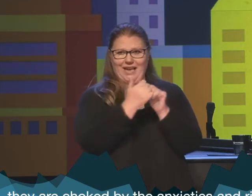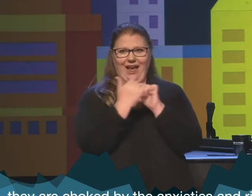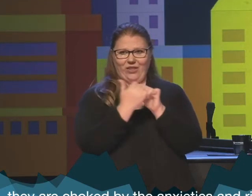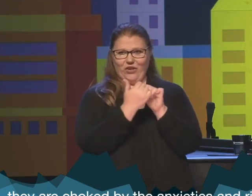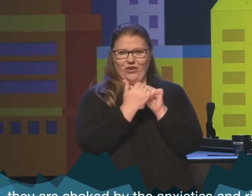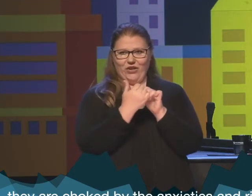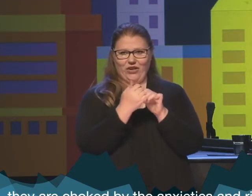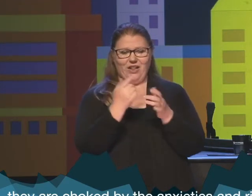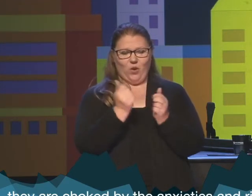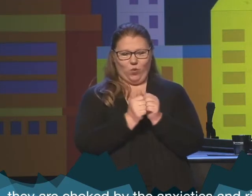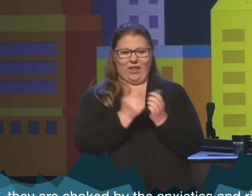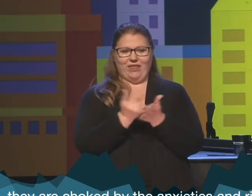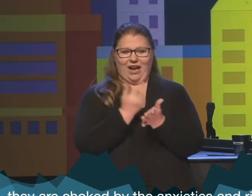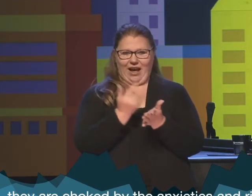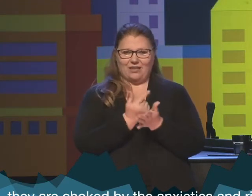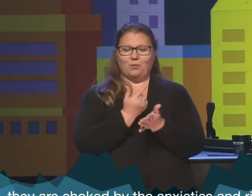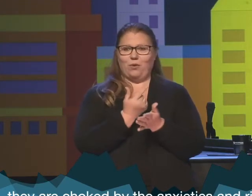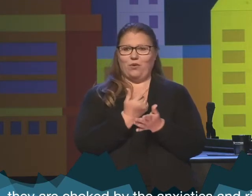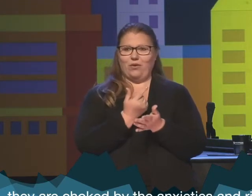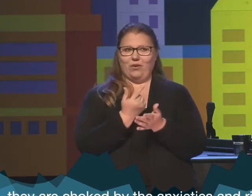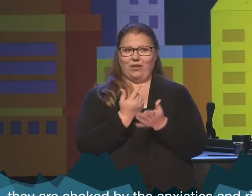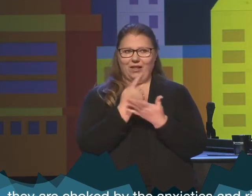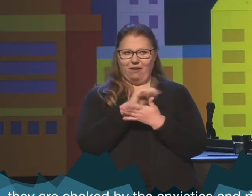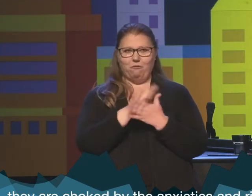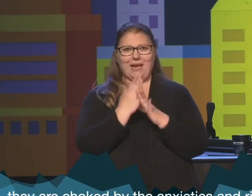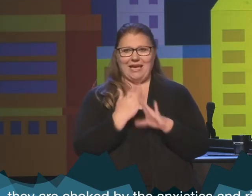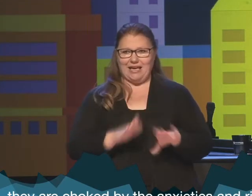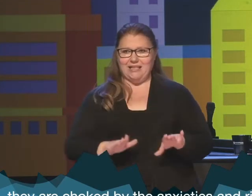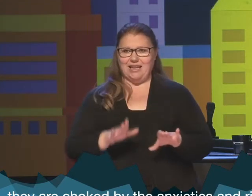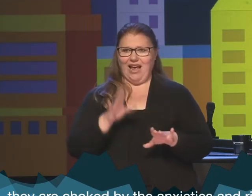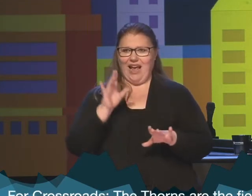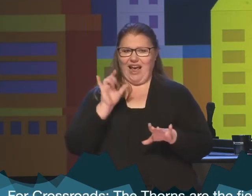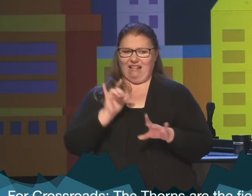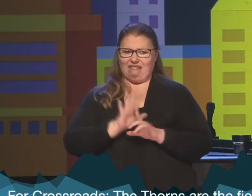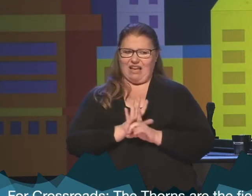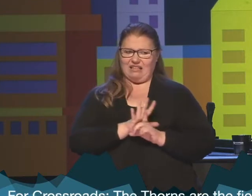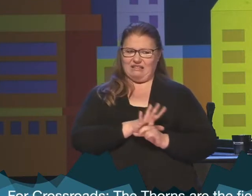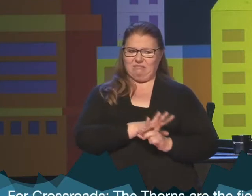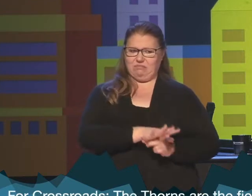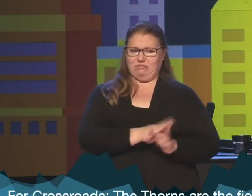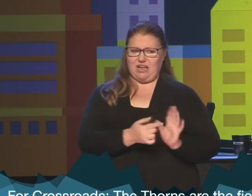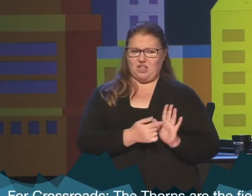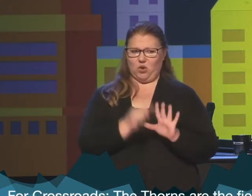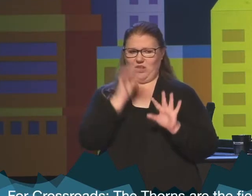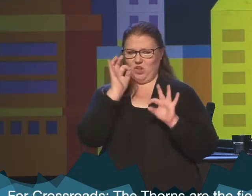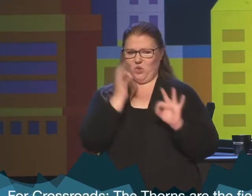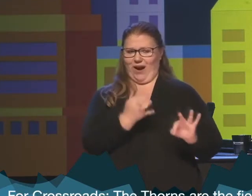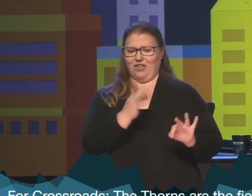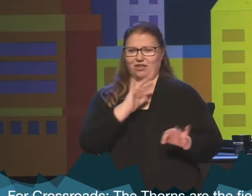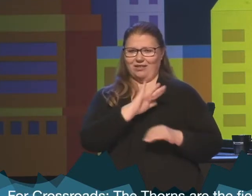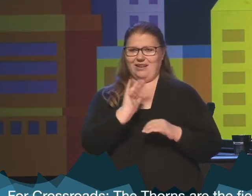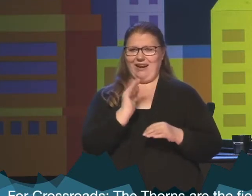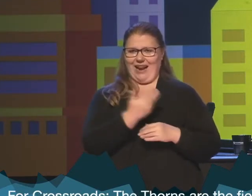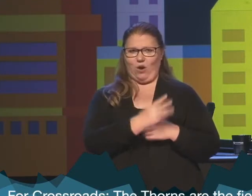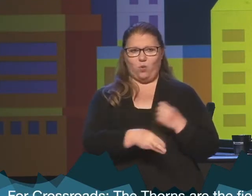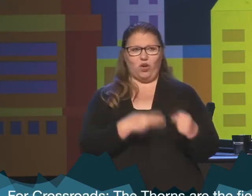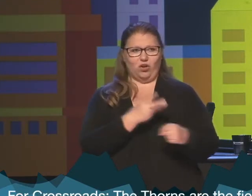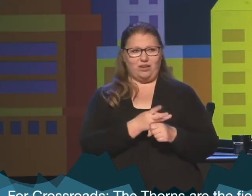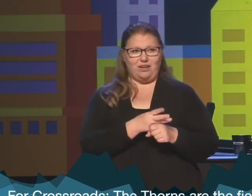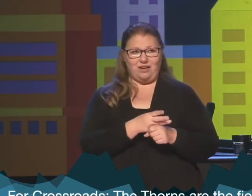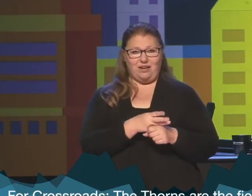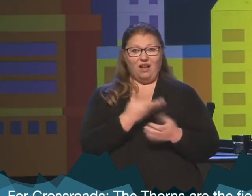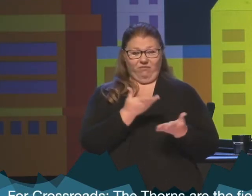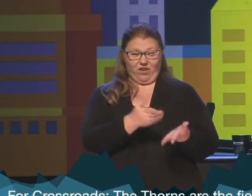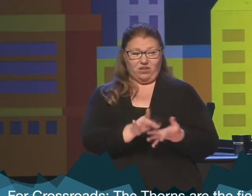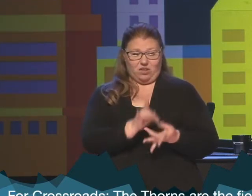peace, and it chokes, and it's marked by distractions in our world. Like, there is a spirituality